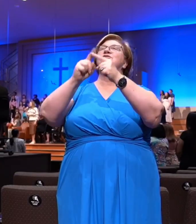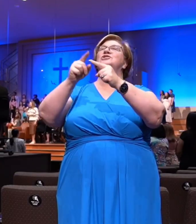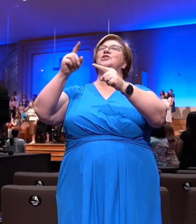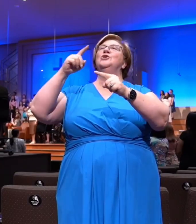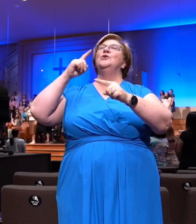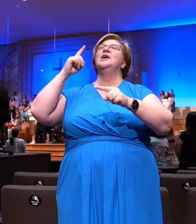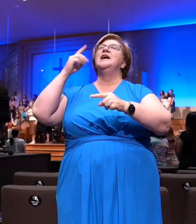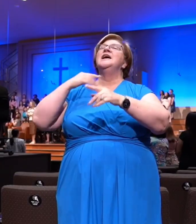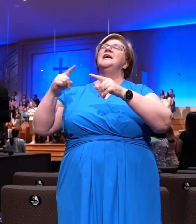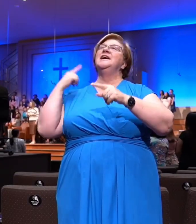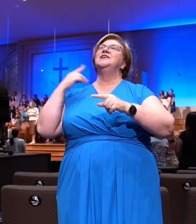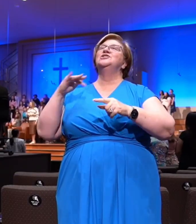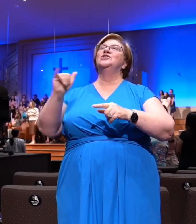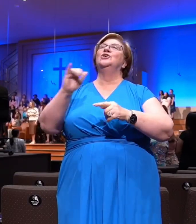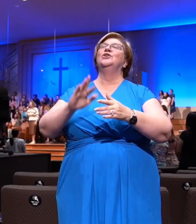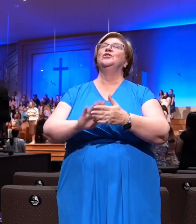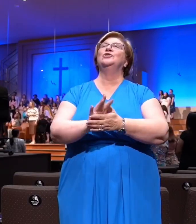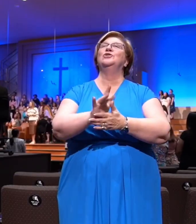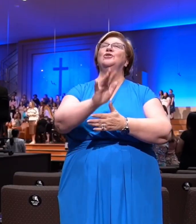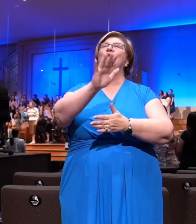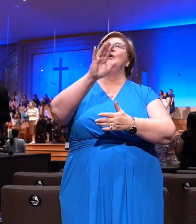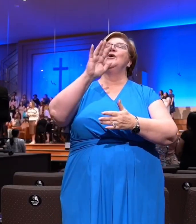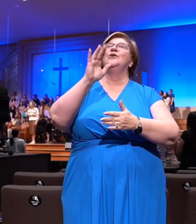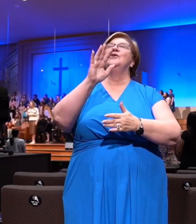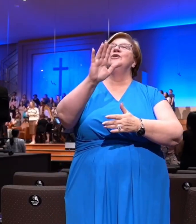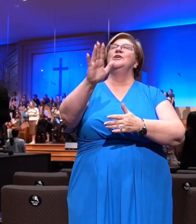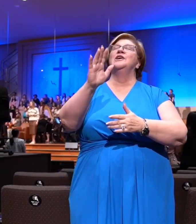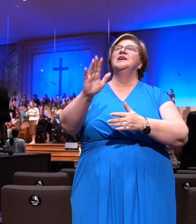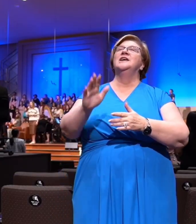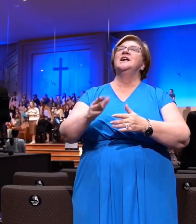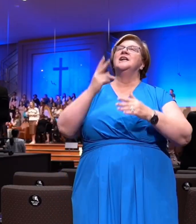to my Savior and my